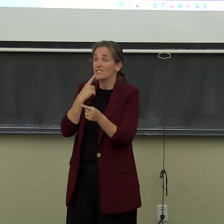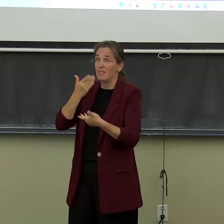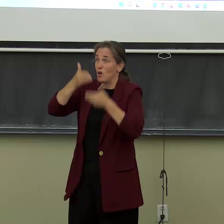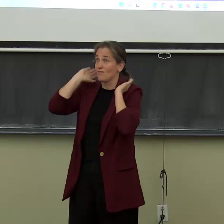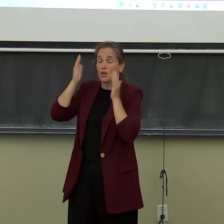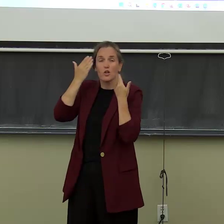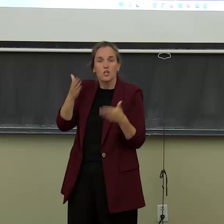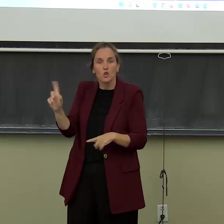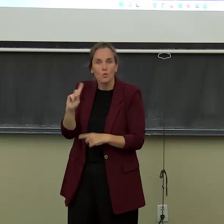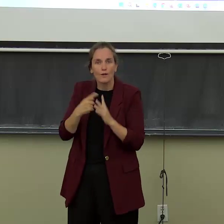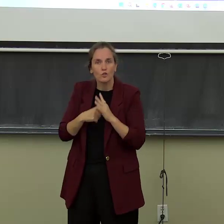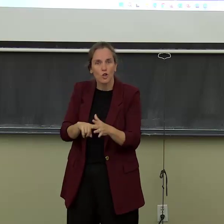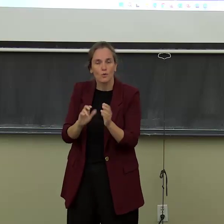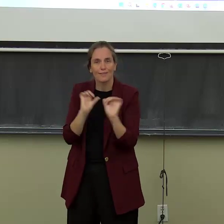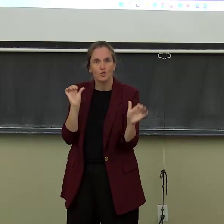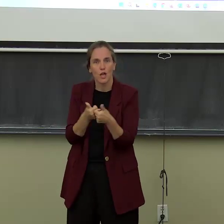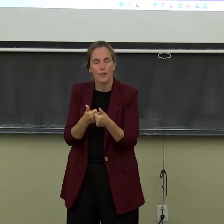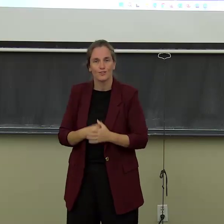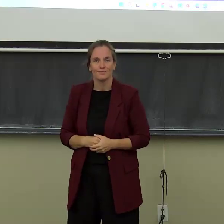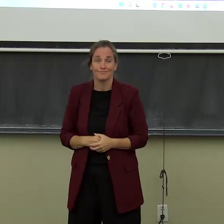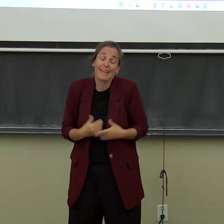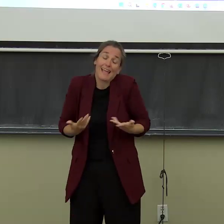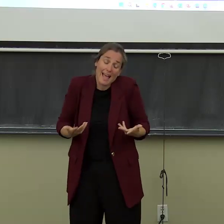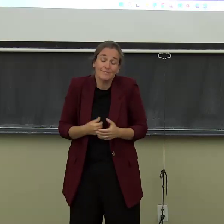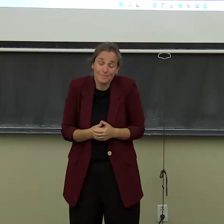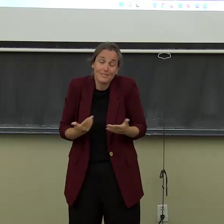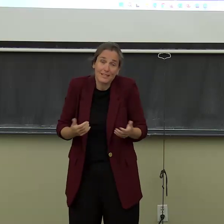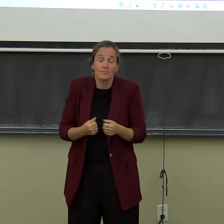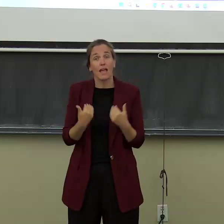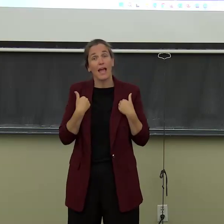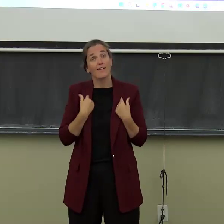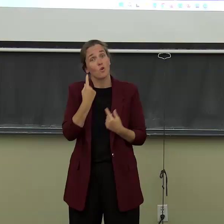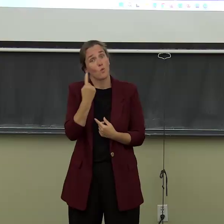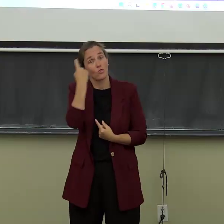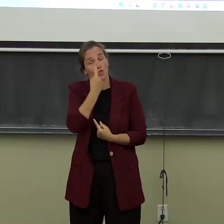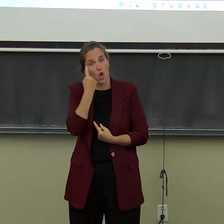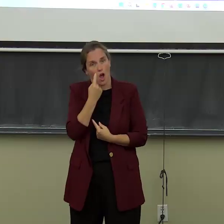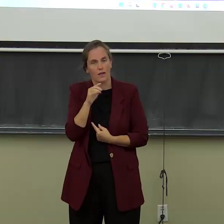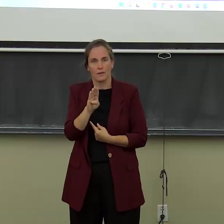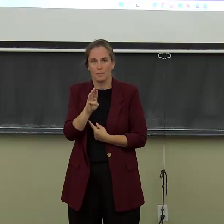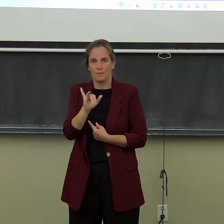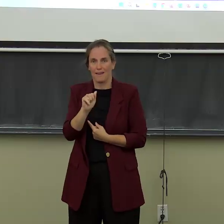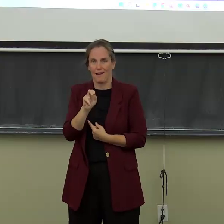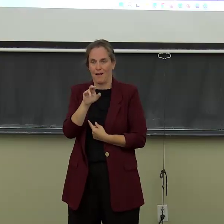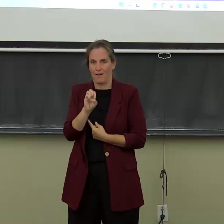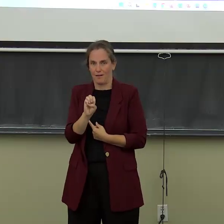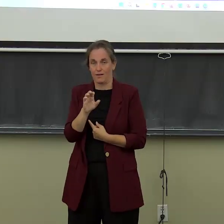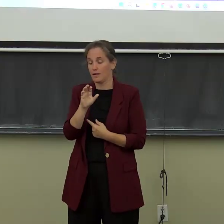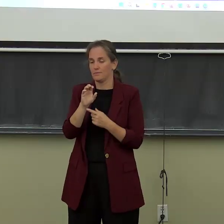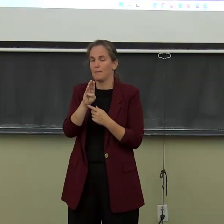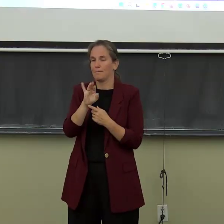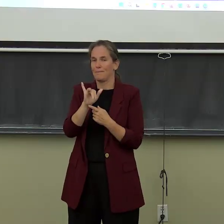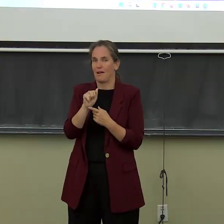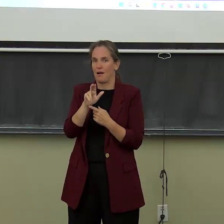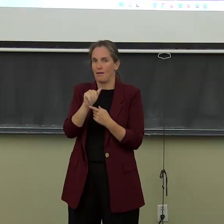doesn't know where to start with this challenge. Yeah. Well, I have one thought, which it comes from this idea